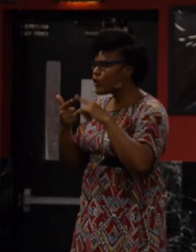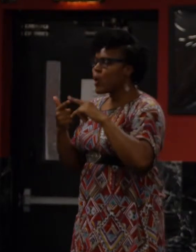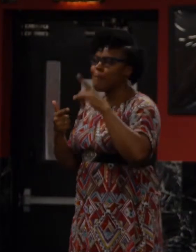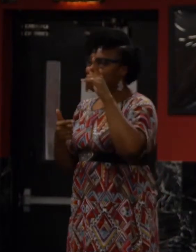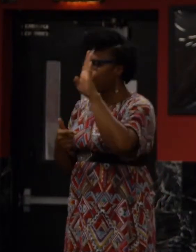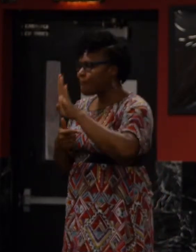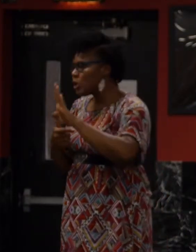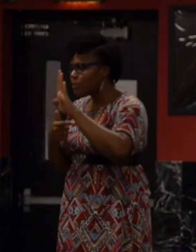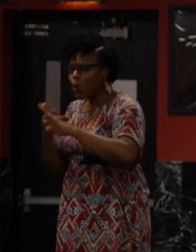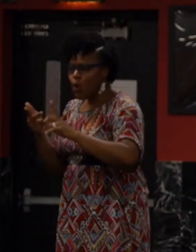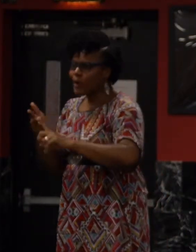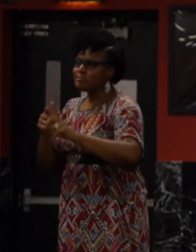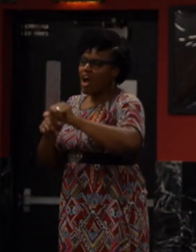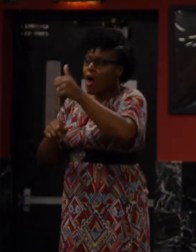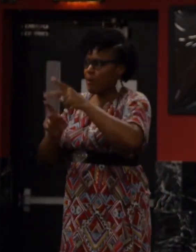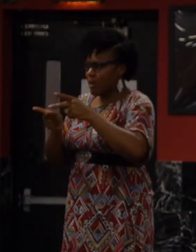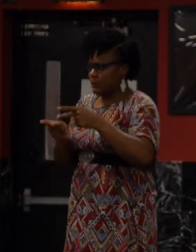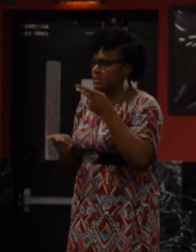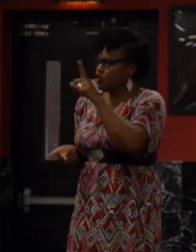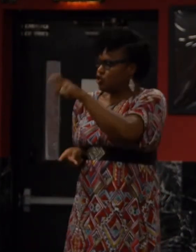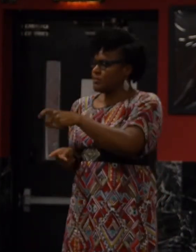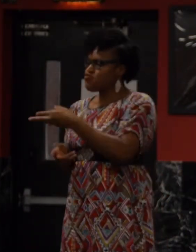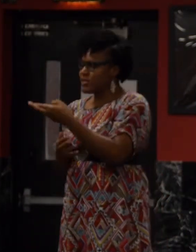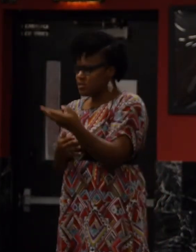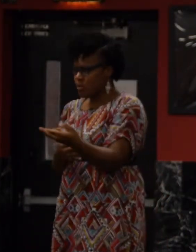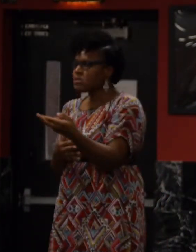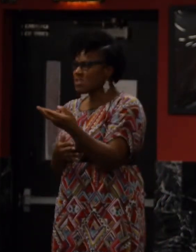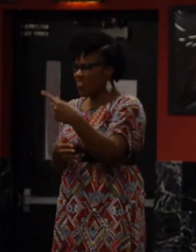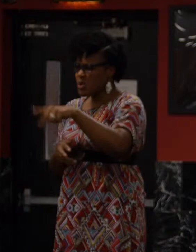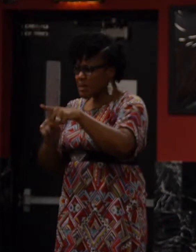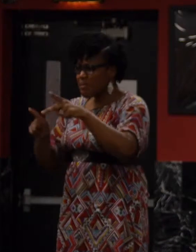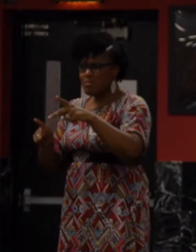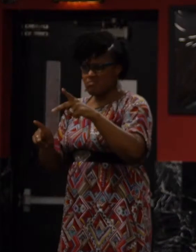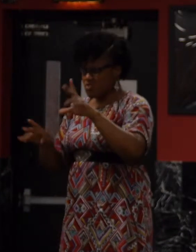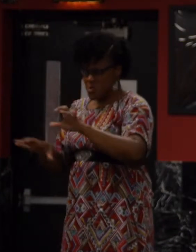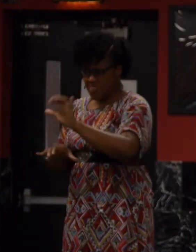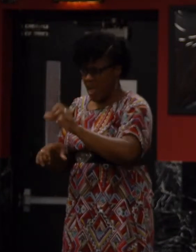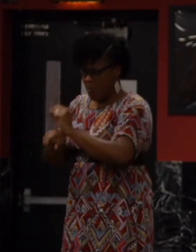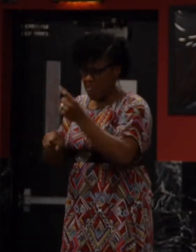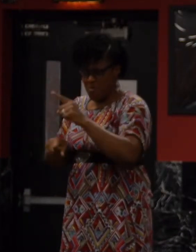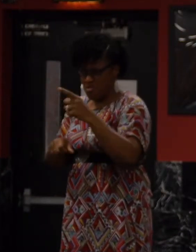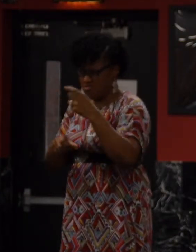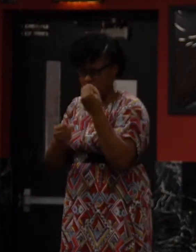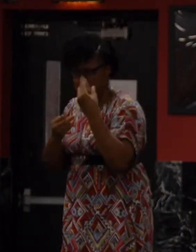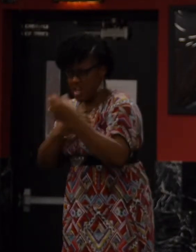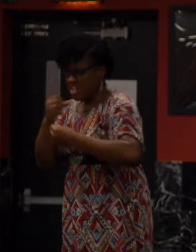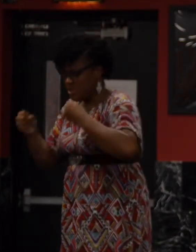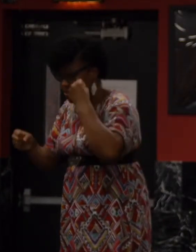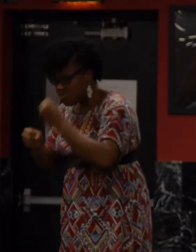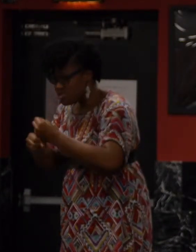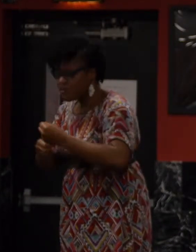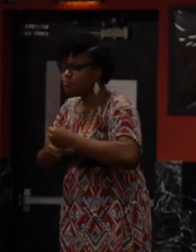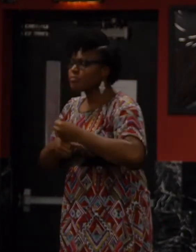is supposed to be in place to give resources to people in the community, some of whom have been doing this kind of work for decades, to serve as violence interrupters and to